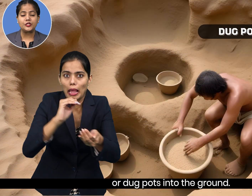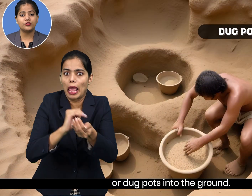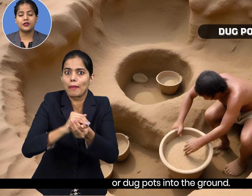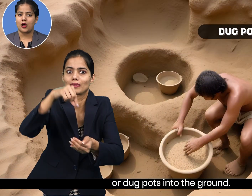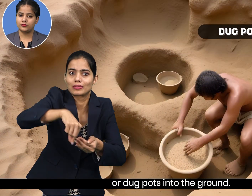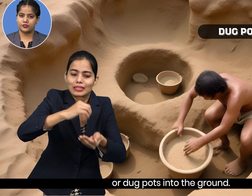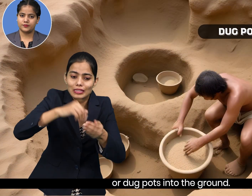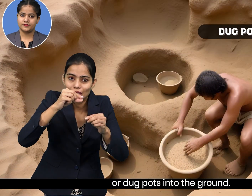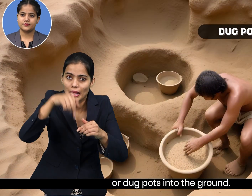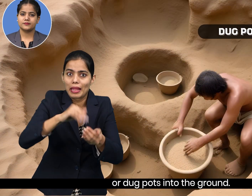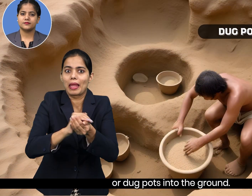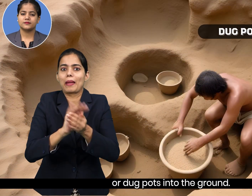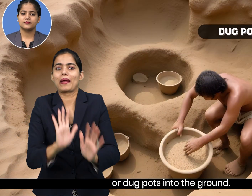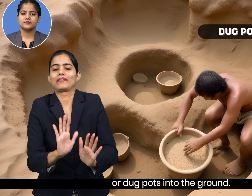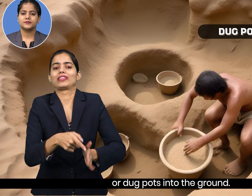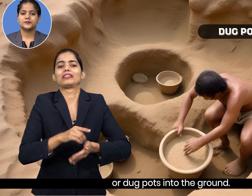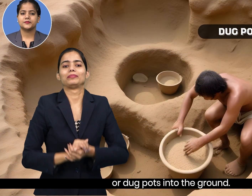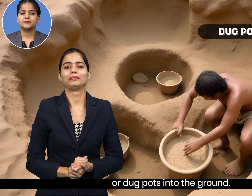pots into the ground.